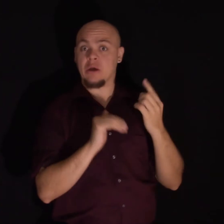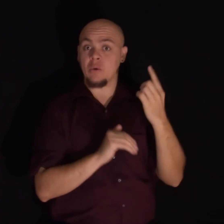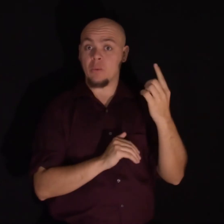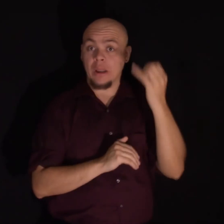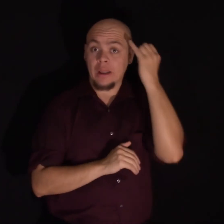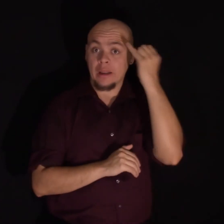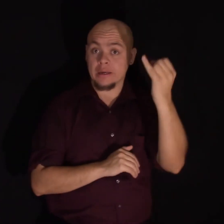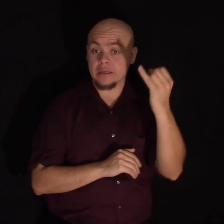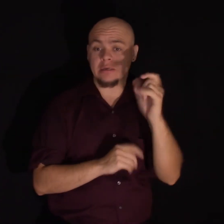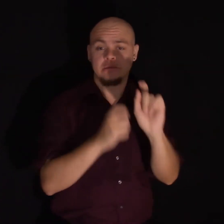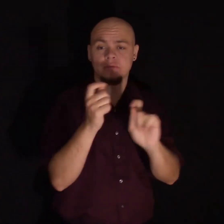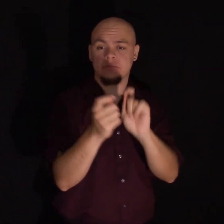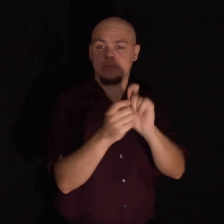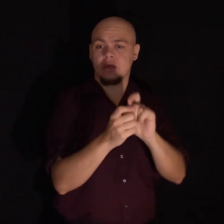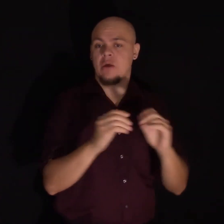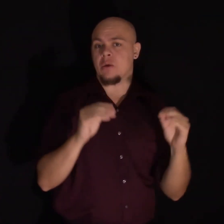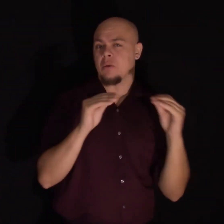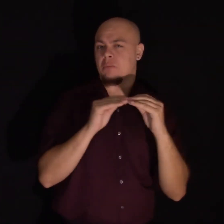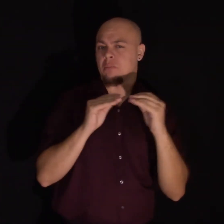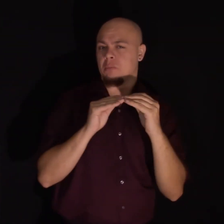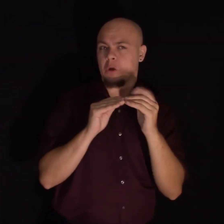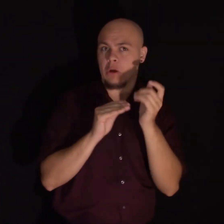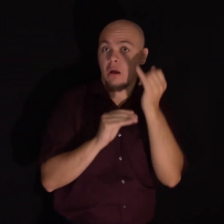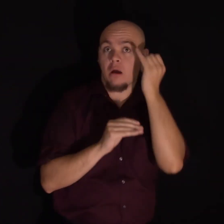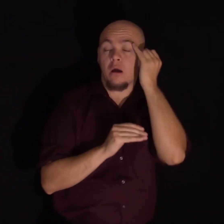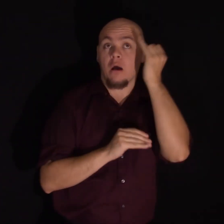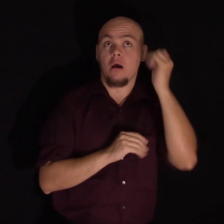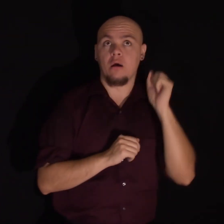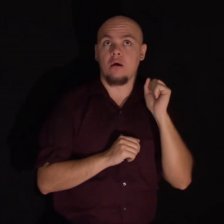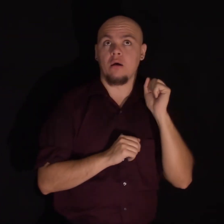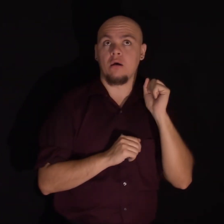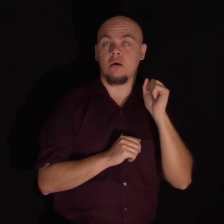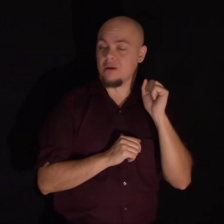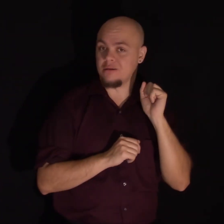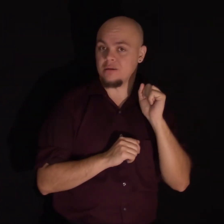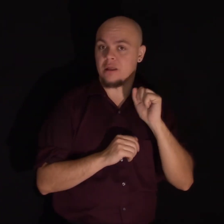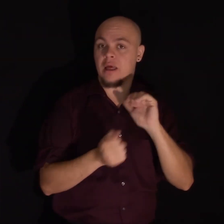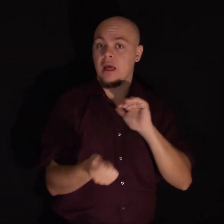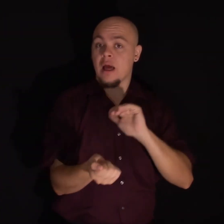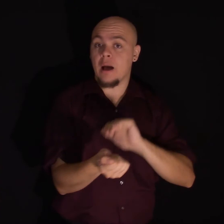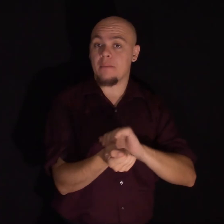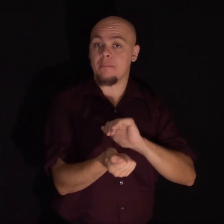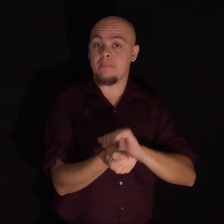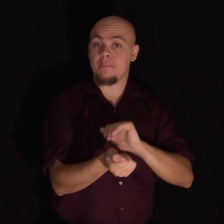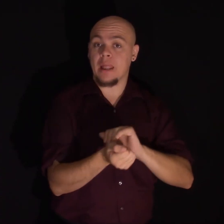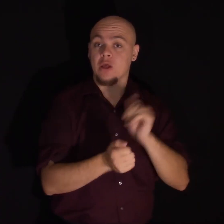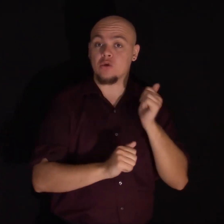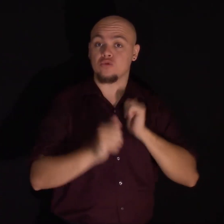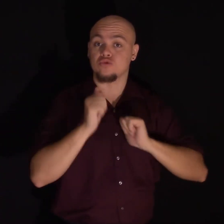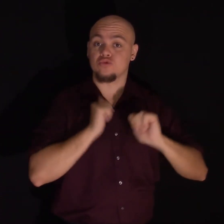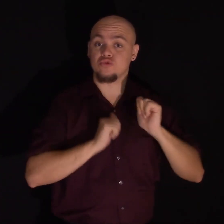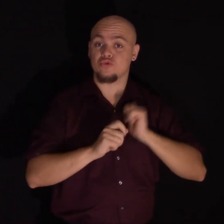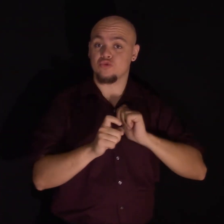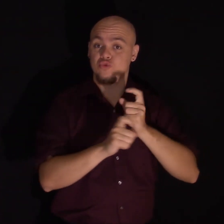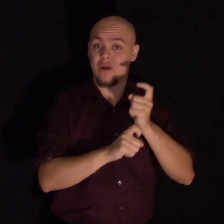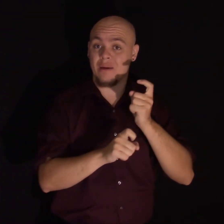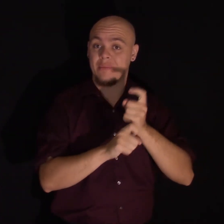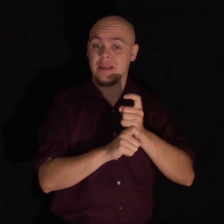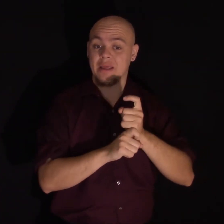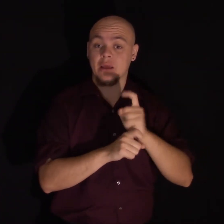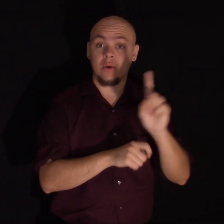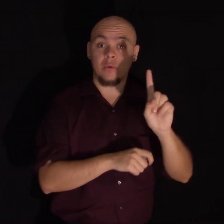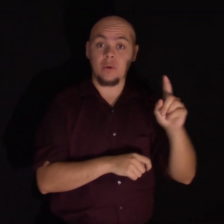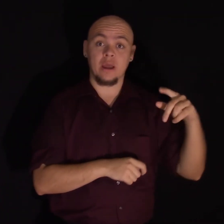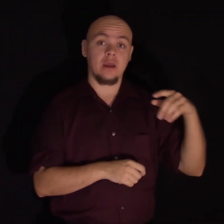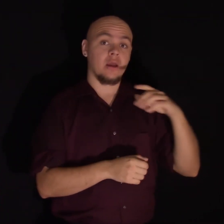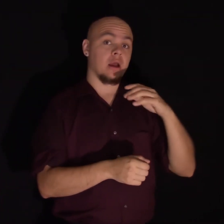particular, a little morsel. I had an idea for a medical dramedy that took place in a